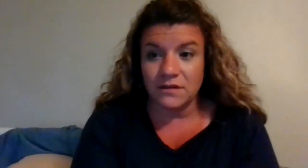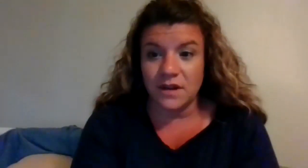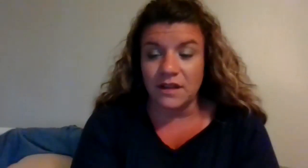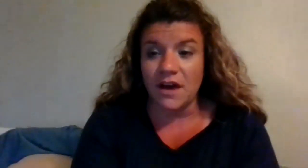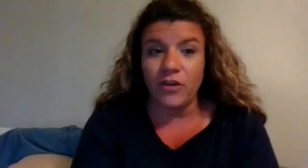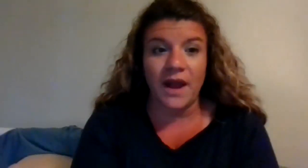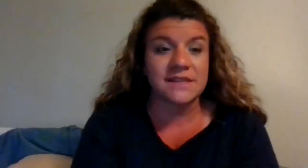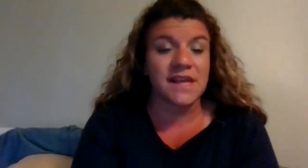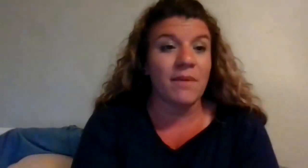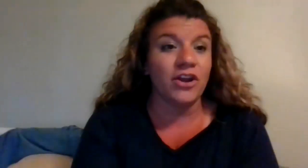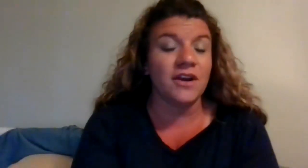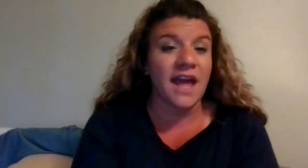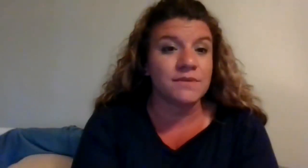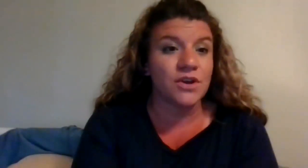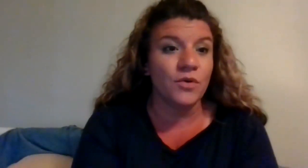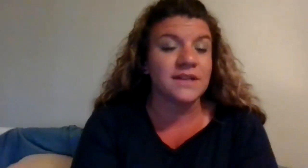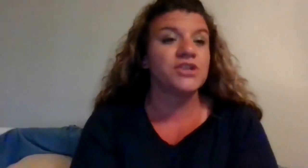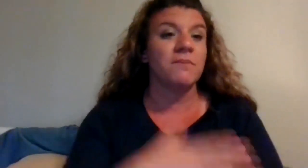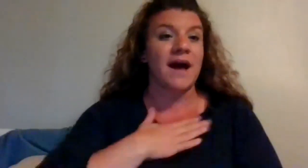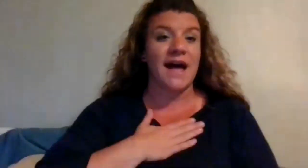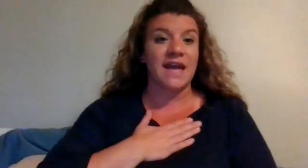A lot of you are asking about your name. So let's do my